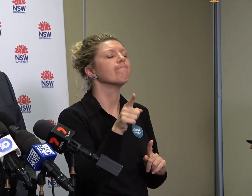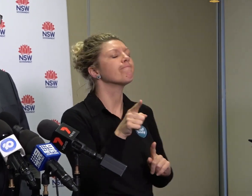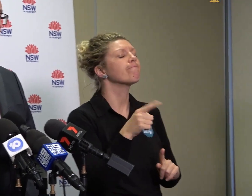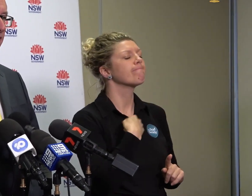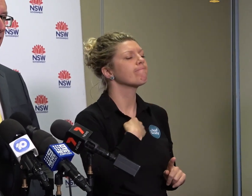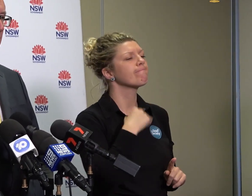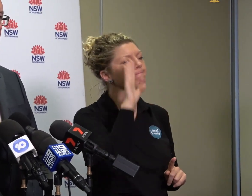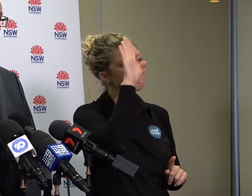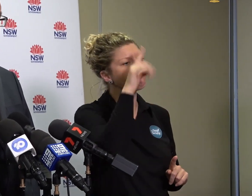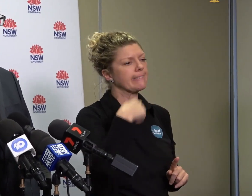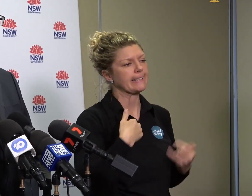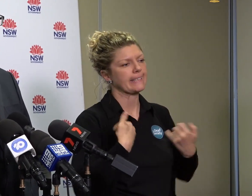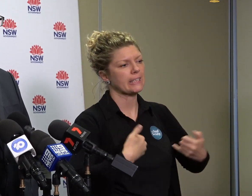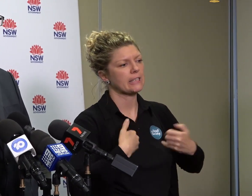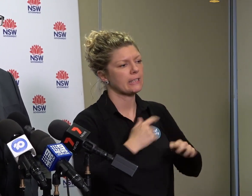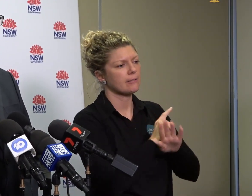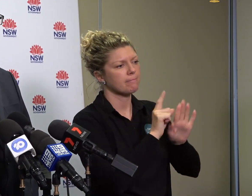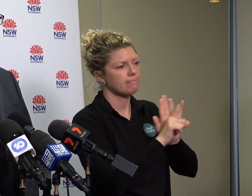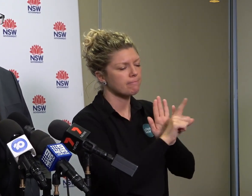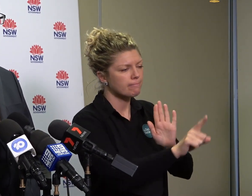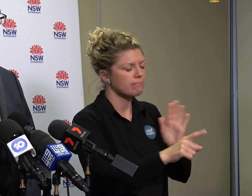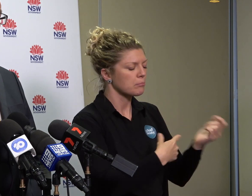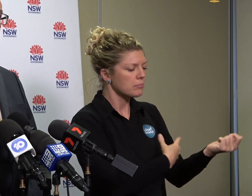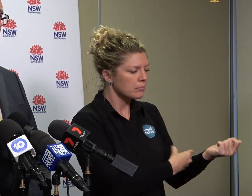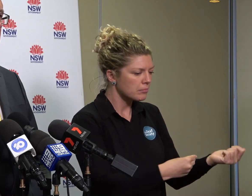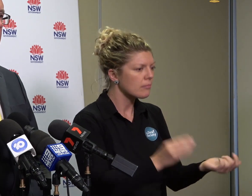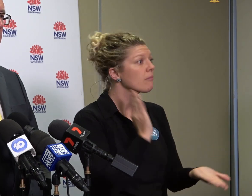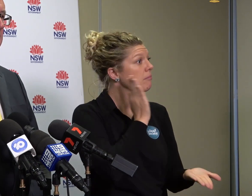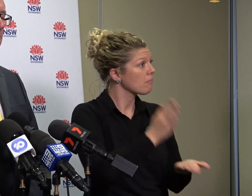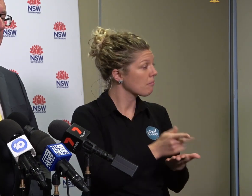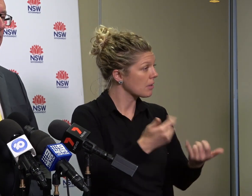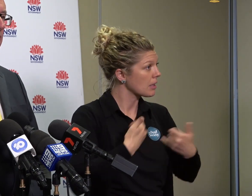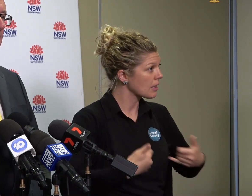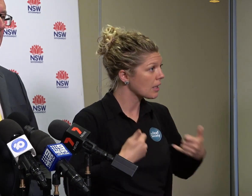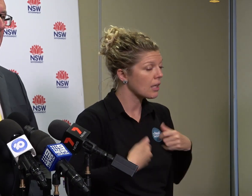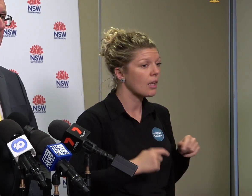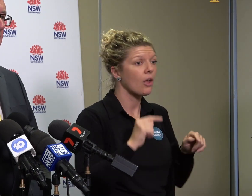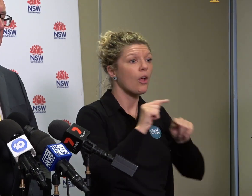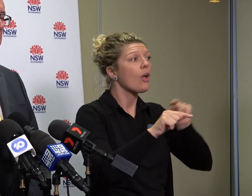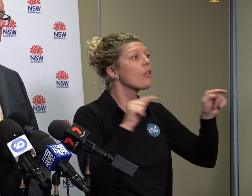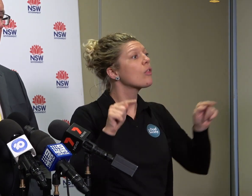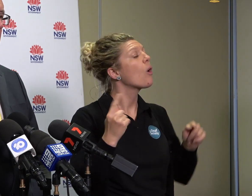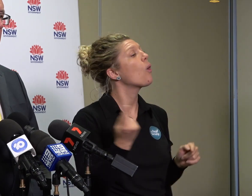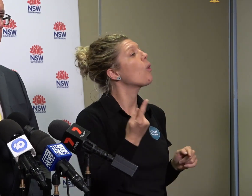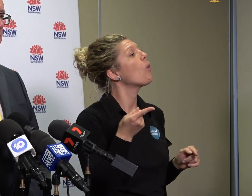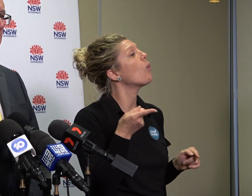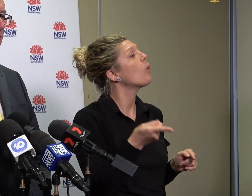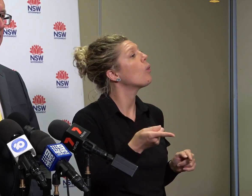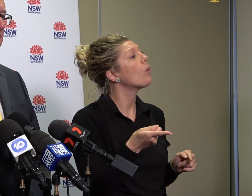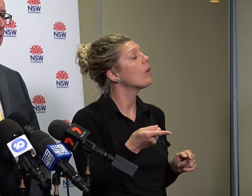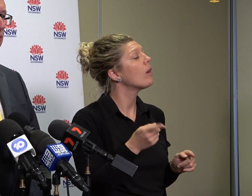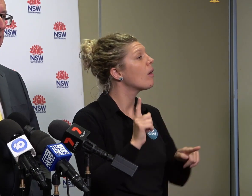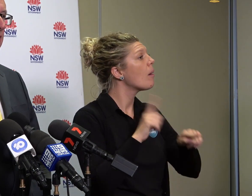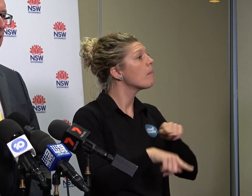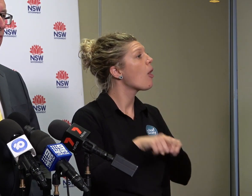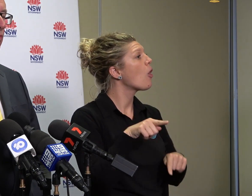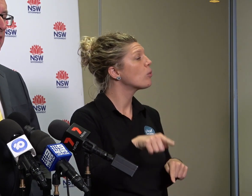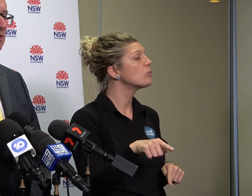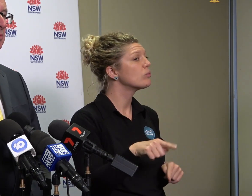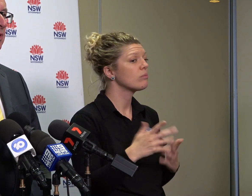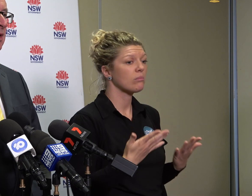then being identified with COVID-19, these people are generally